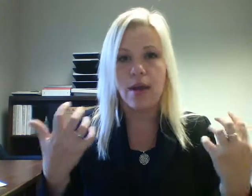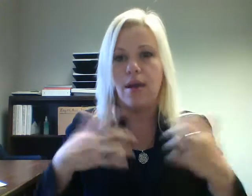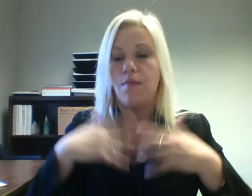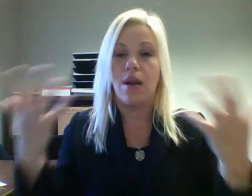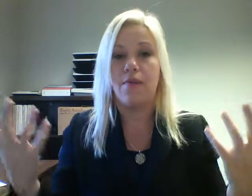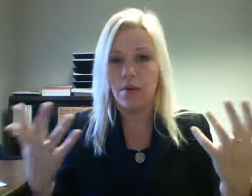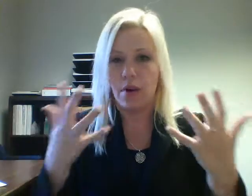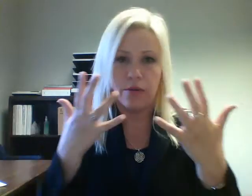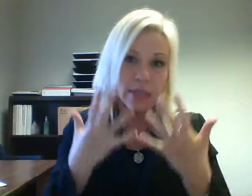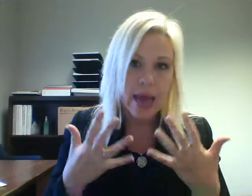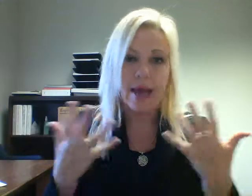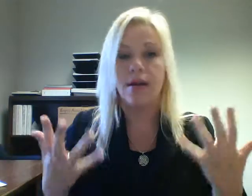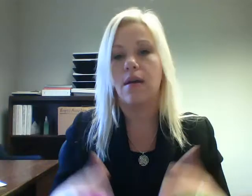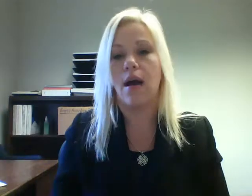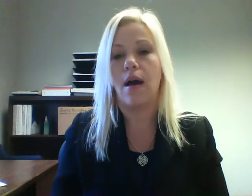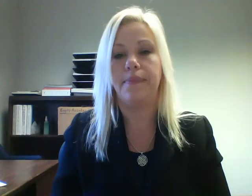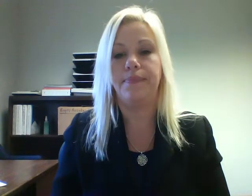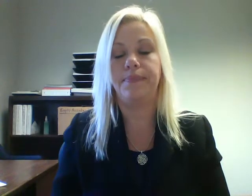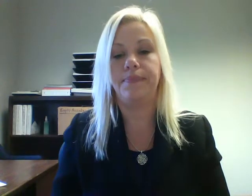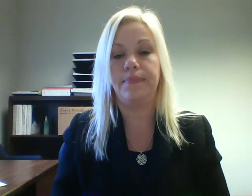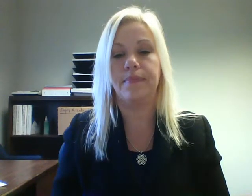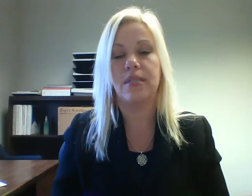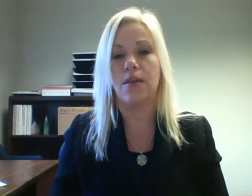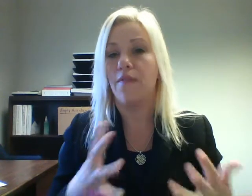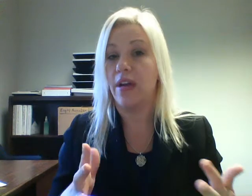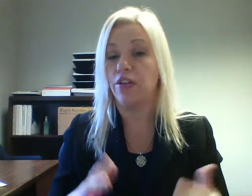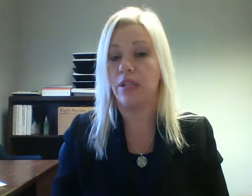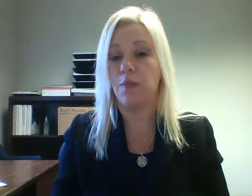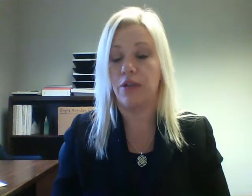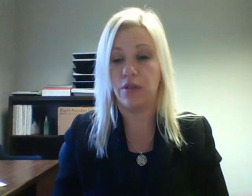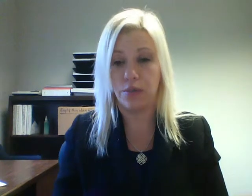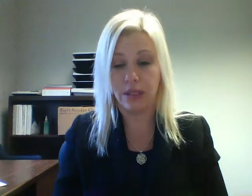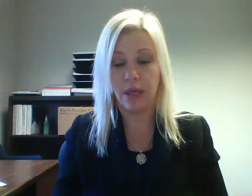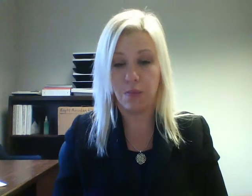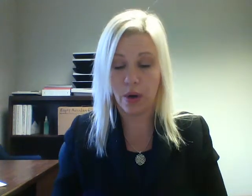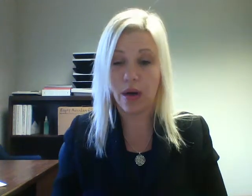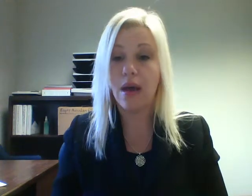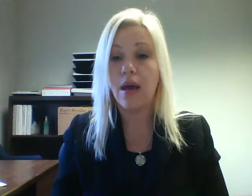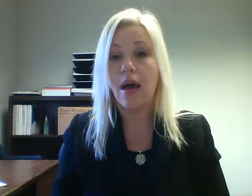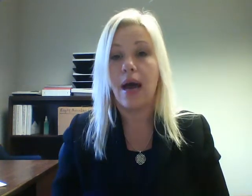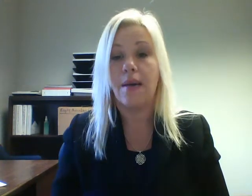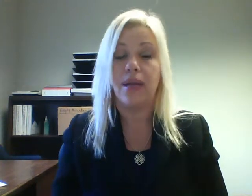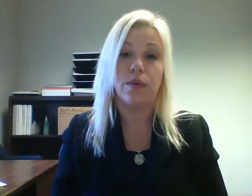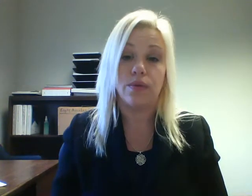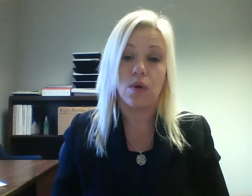angry? Whatever, are you sad? So facial expression is really important. And those are